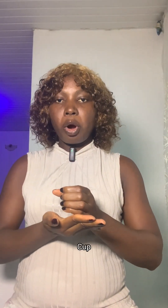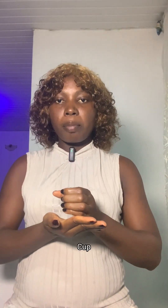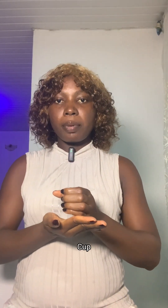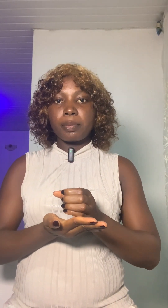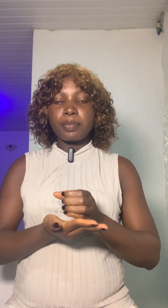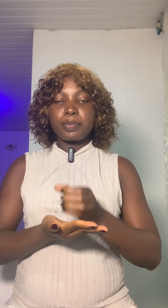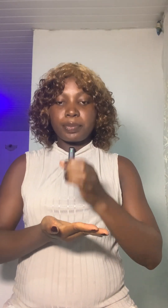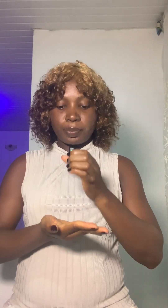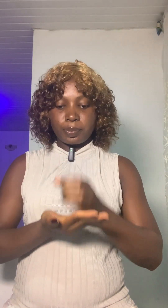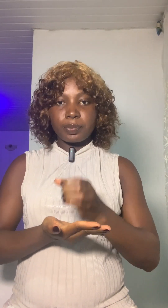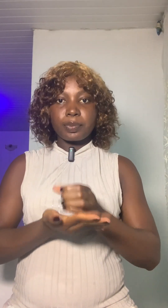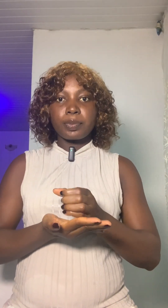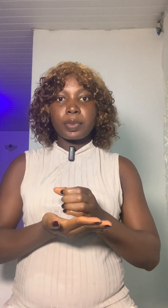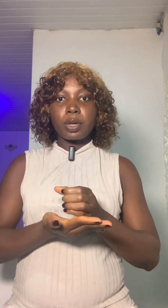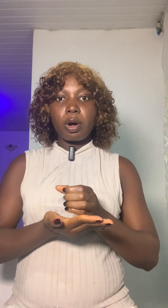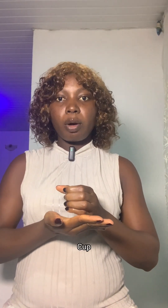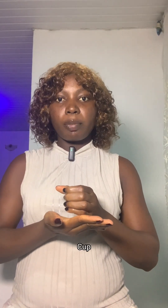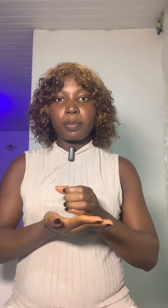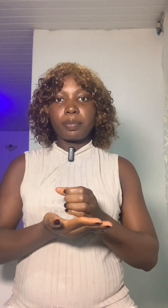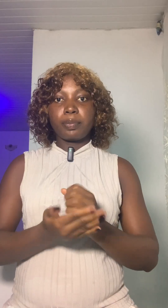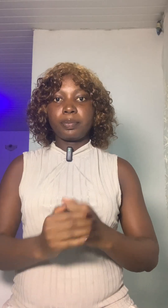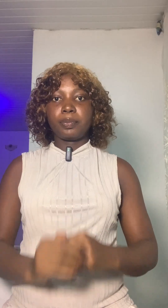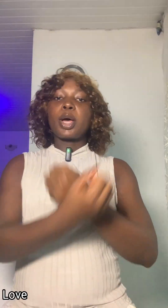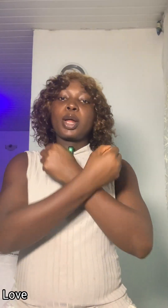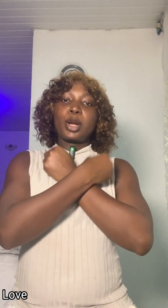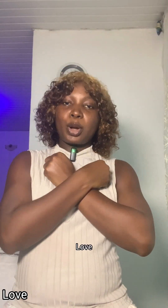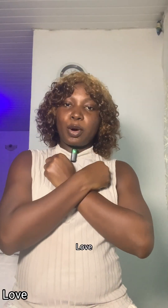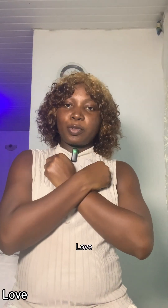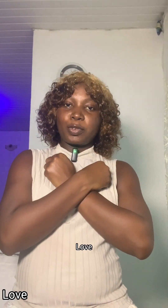Cup. Cup. Love.